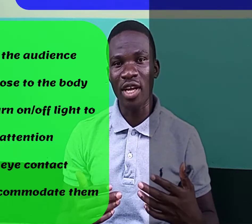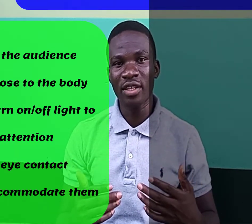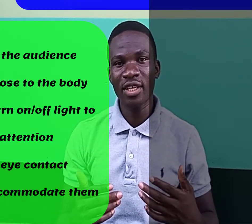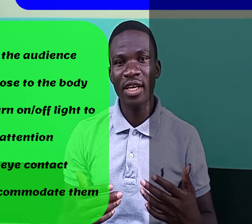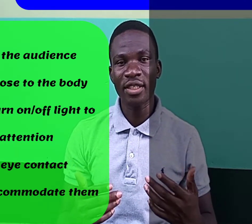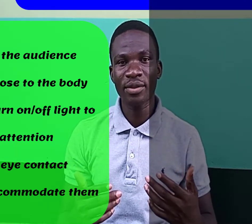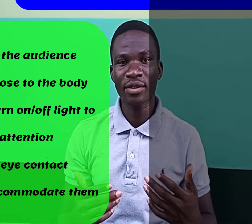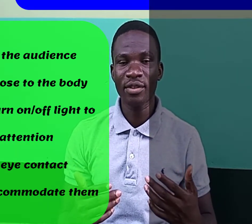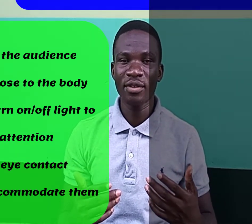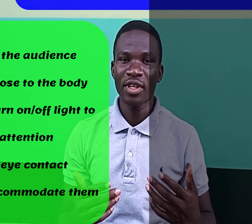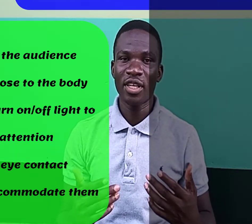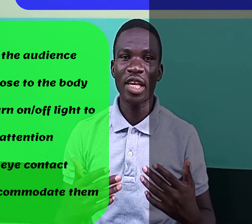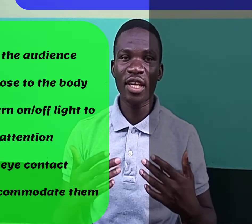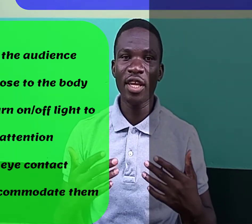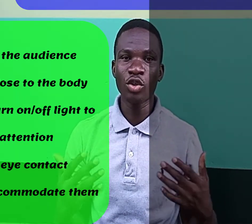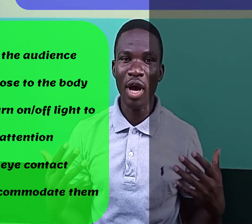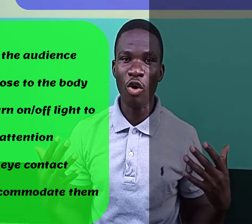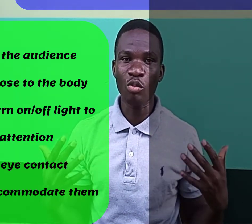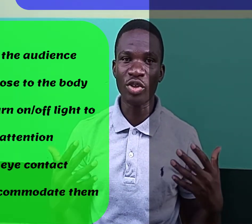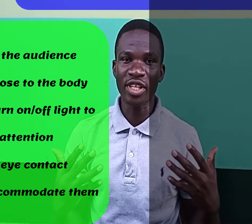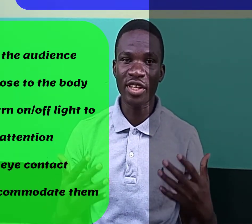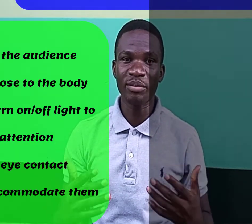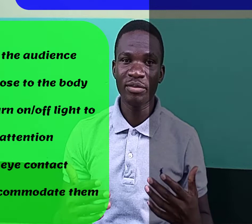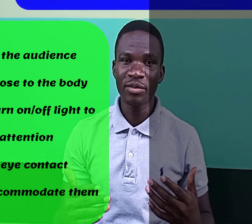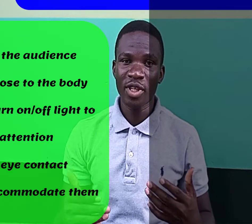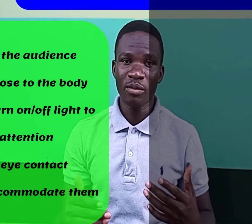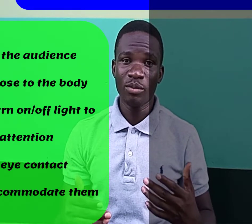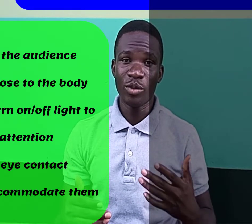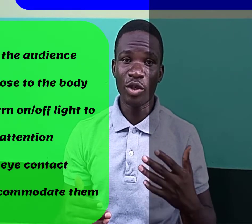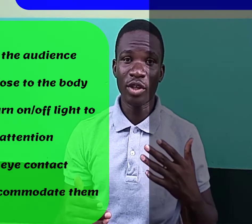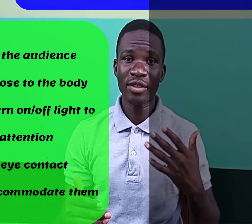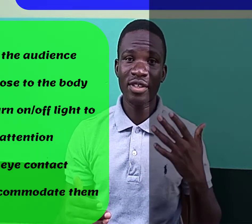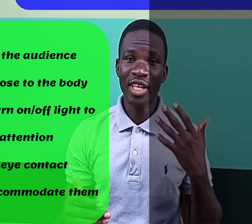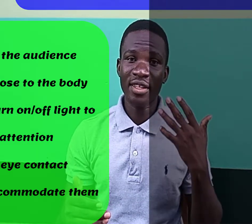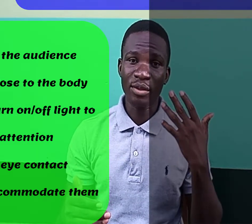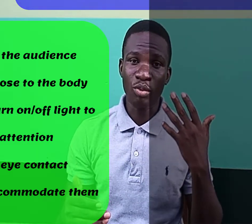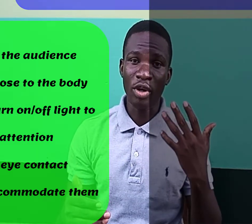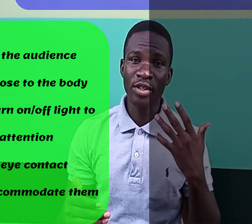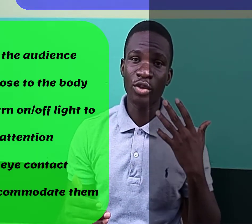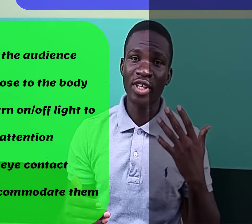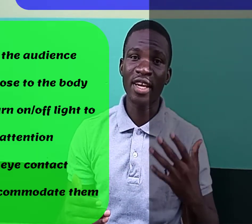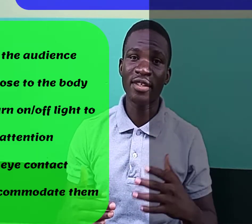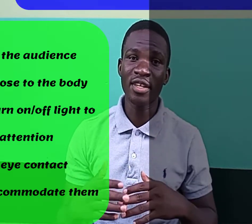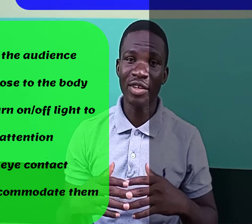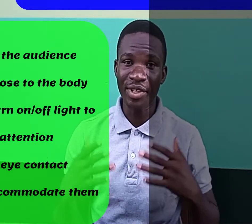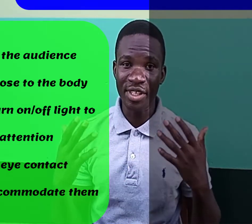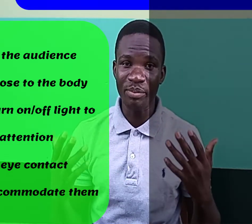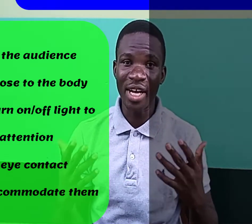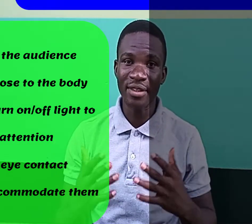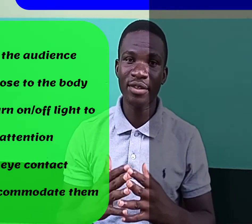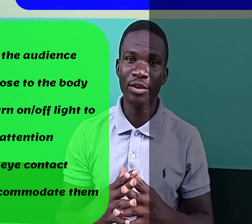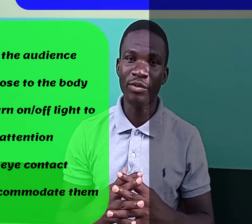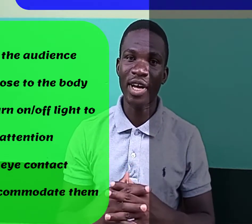someone else, there's a need to accommodate them, because that is what society even demands of us.